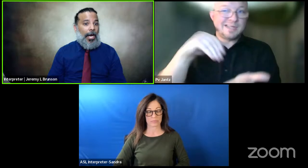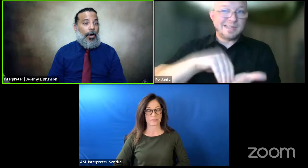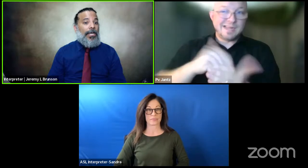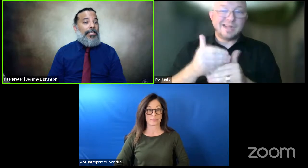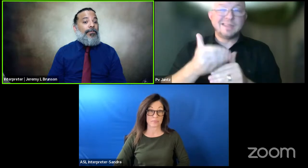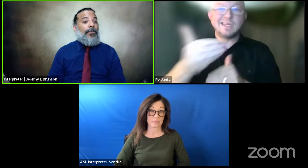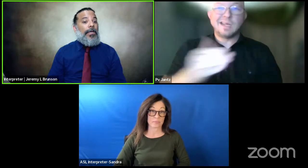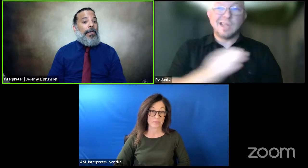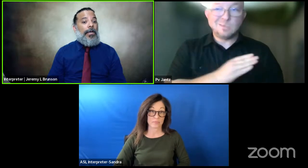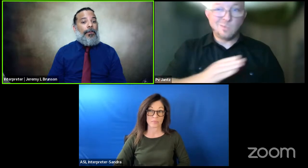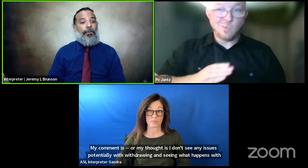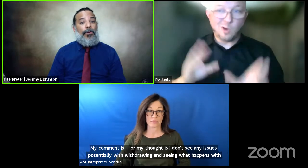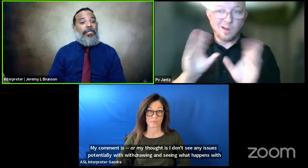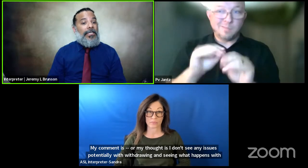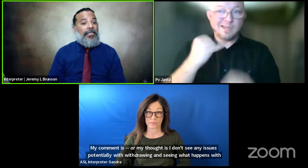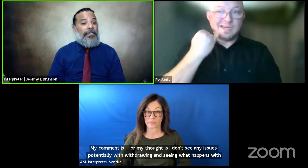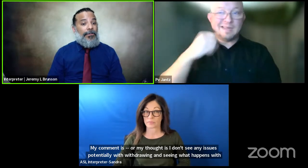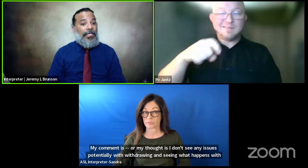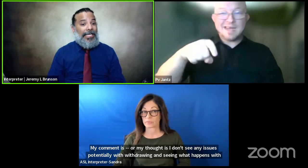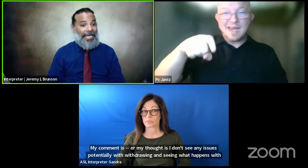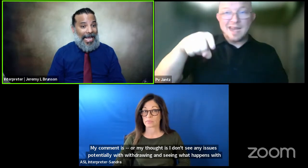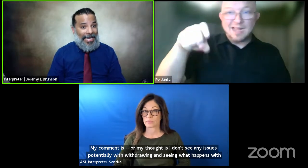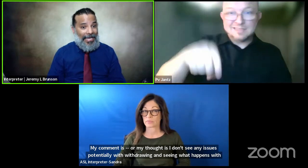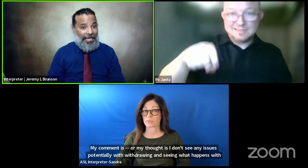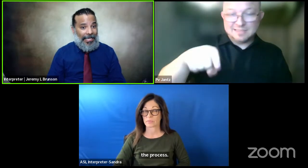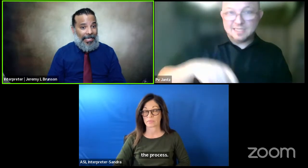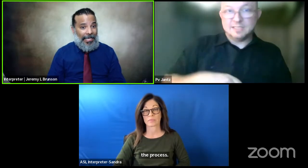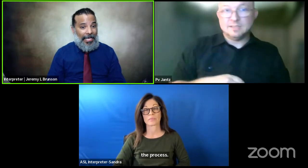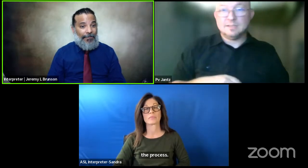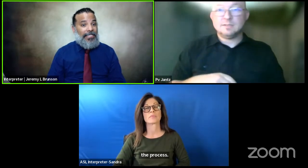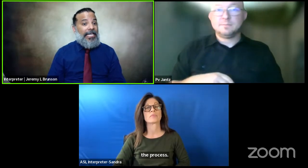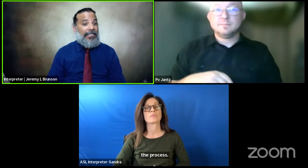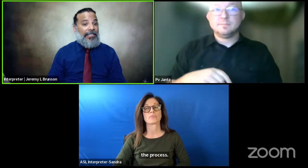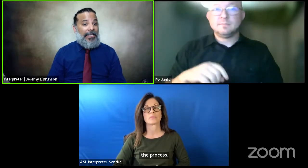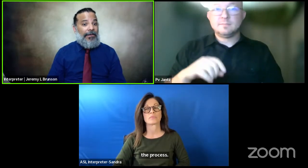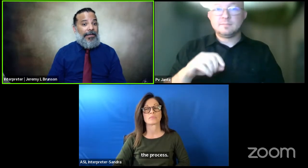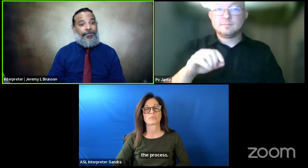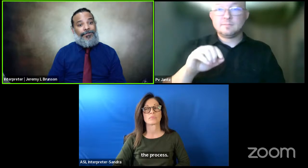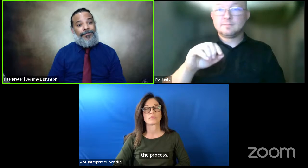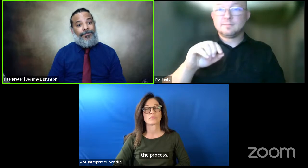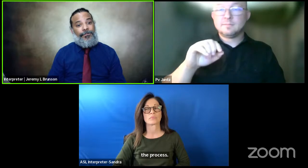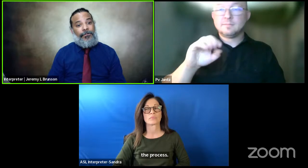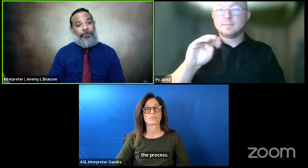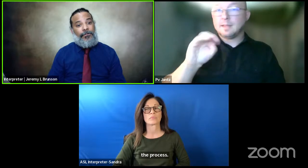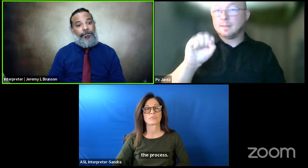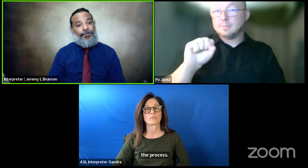We can always broach this subject again if it's necessary.